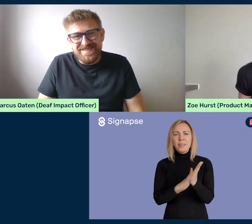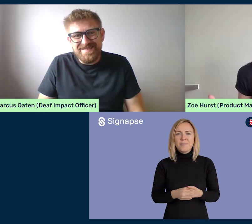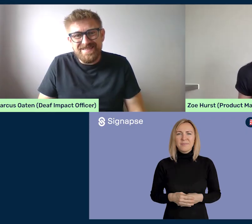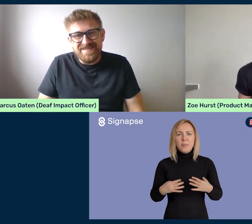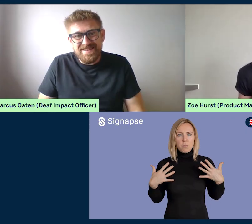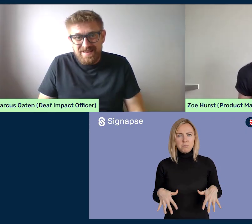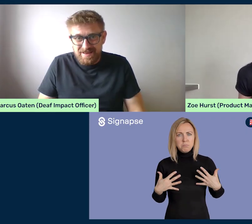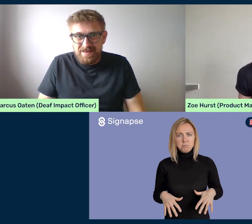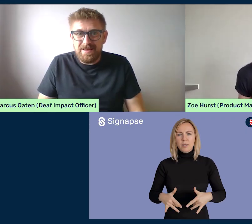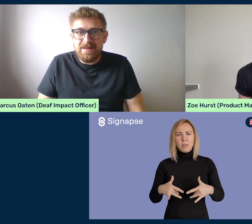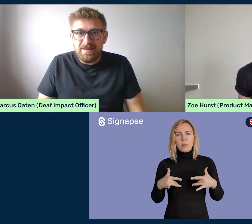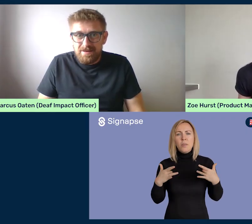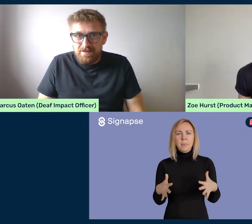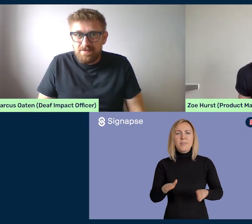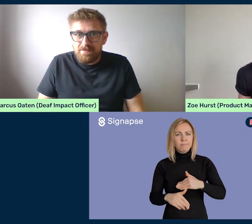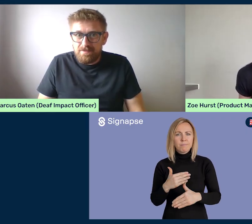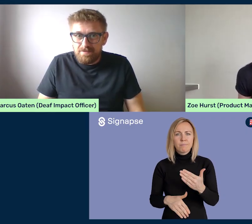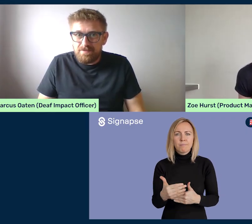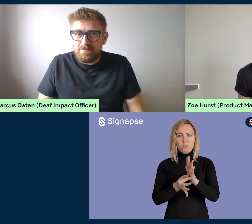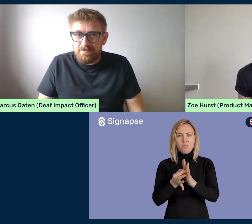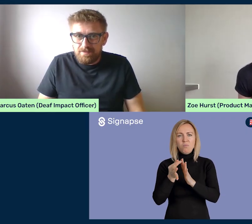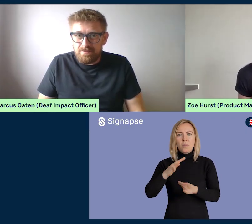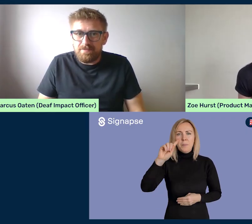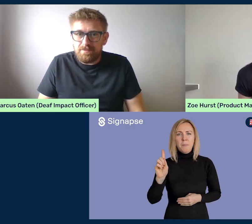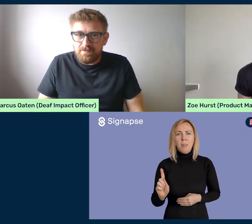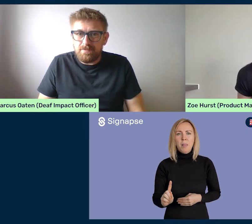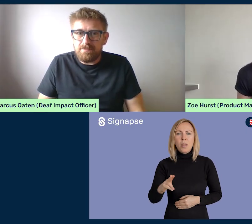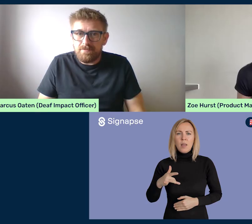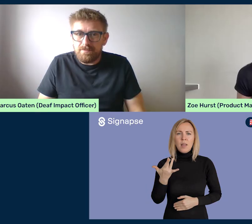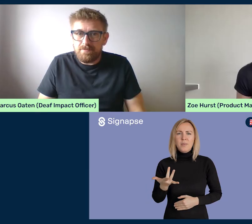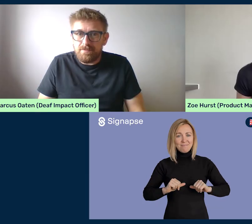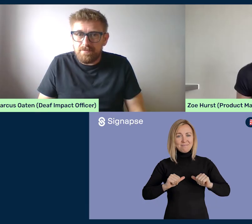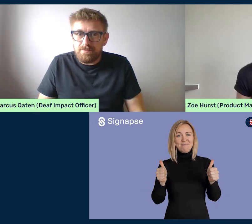really are doing something that's making people's lives so much better.